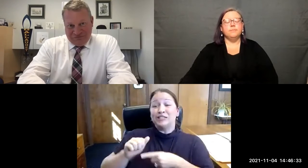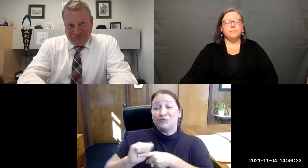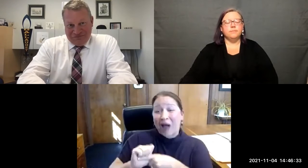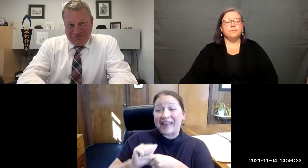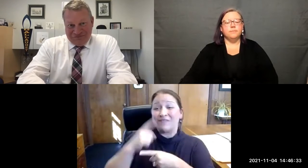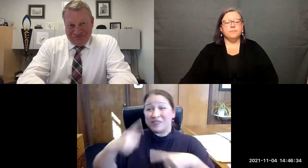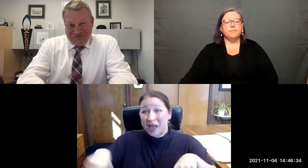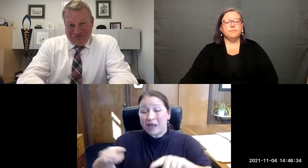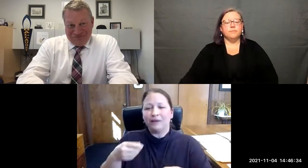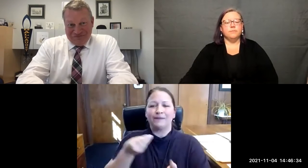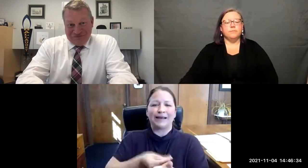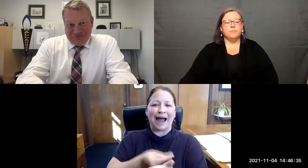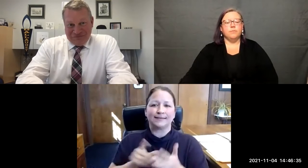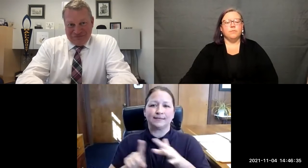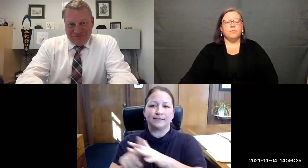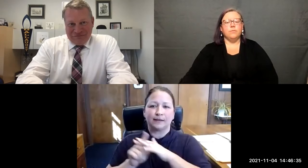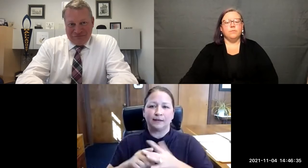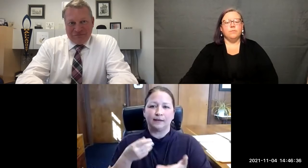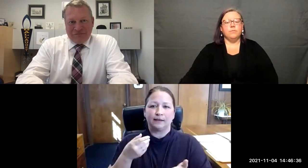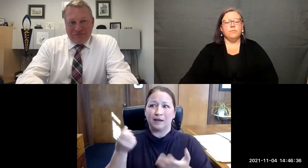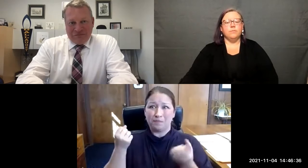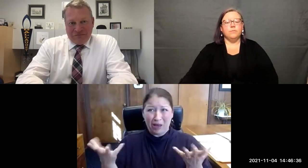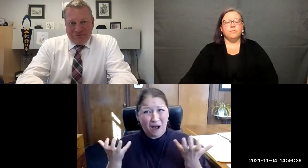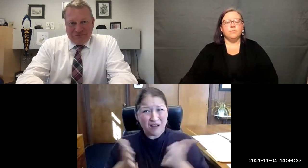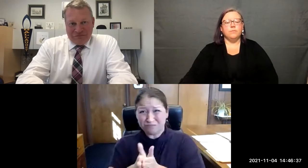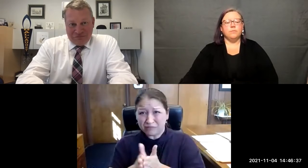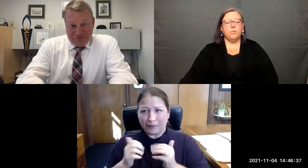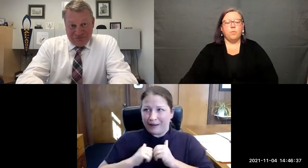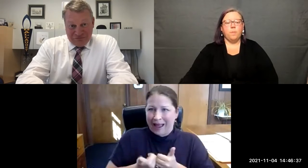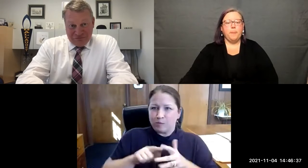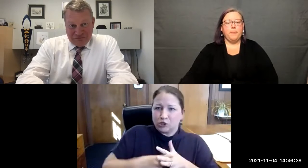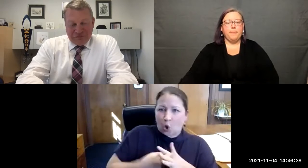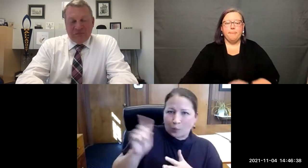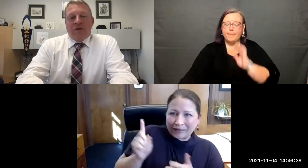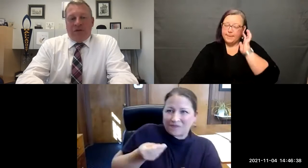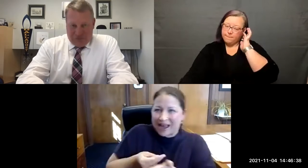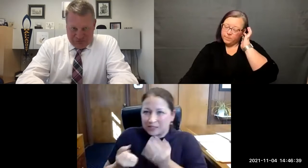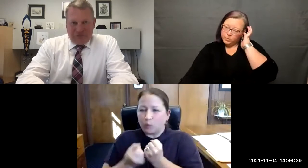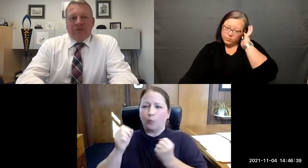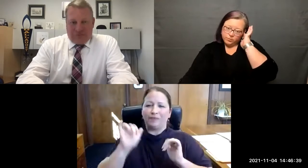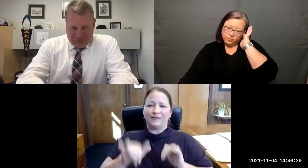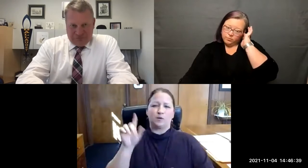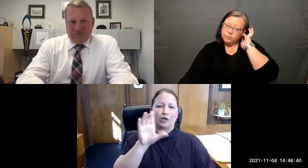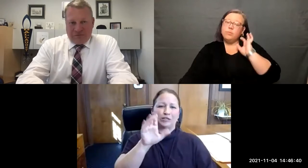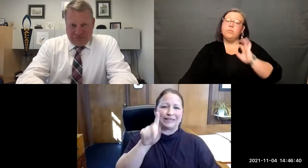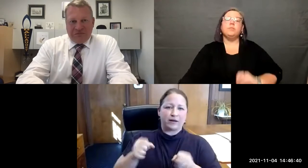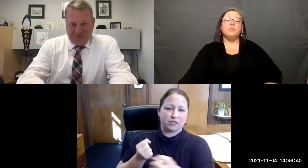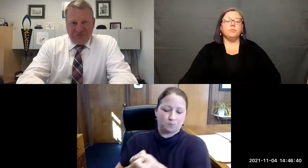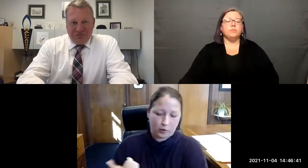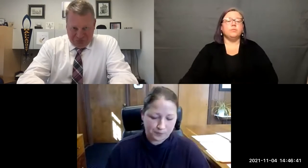about their interests to grow in that way. And that one of the challenges that comes up is financial. People may have the motivation, they're driven to do the work, but where